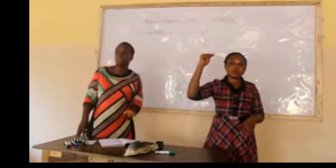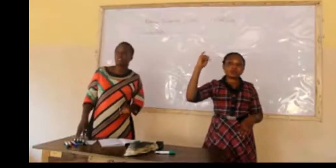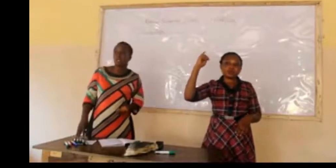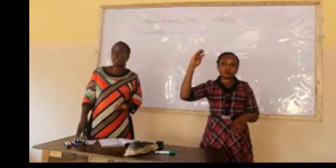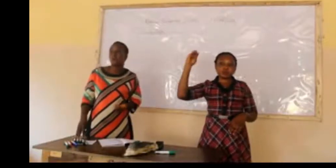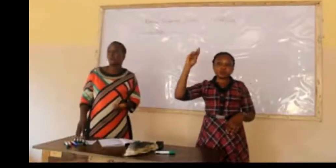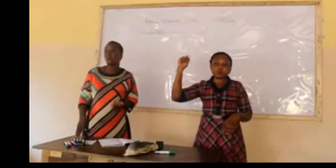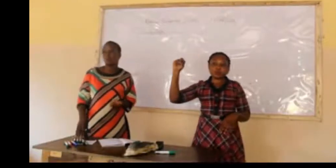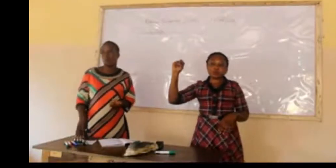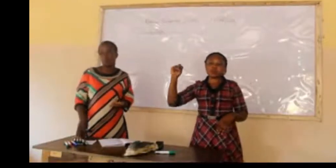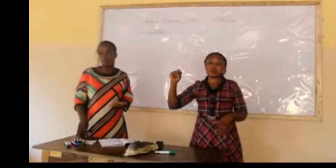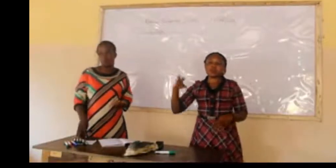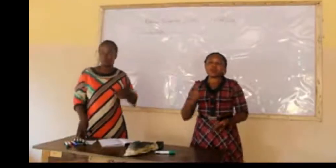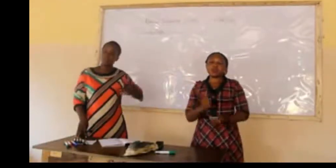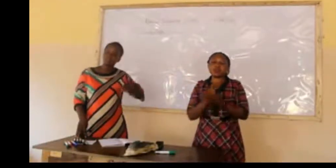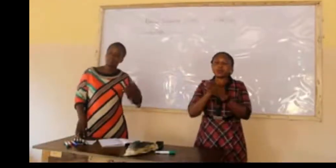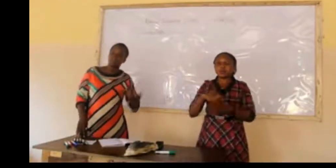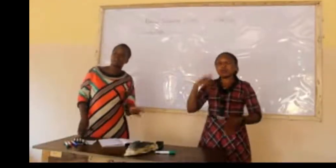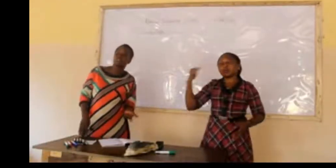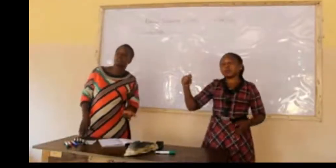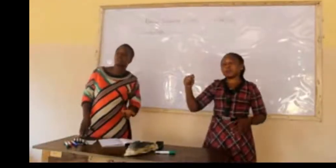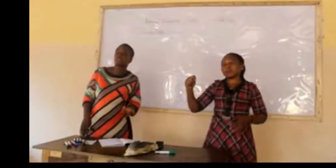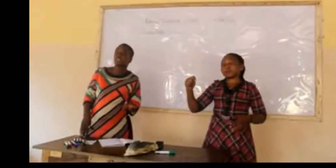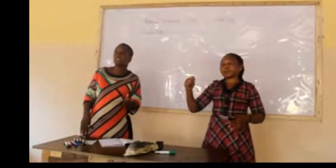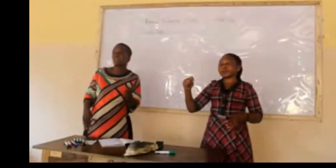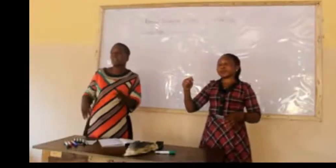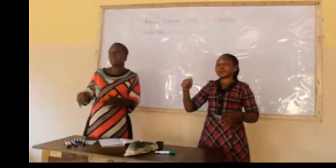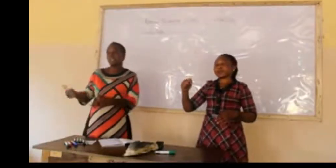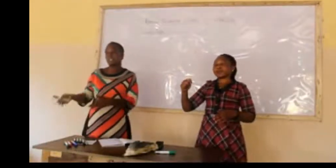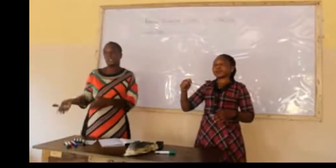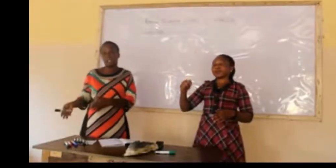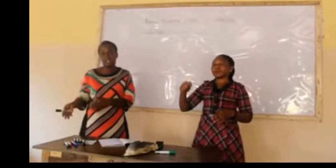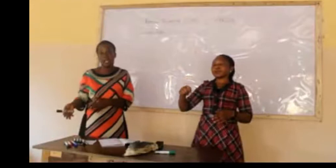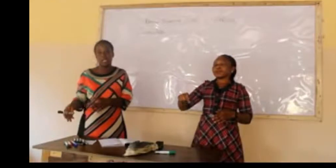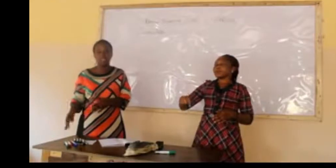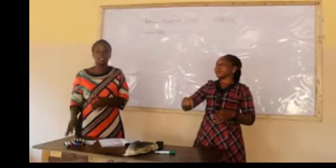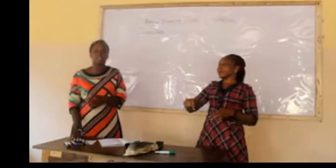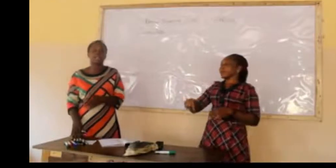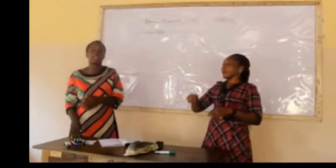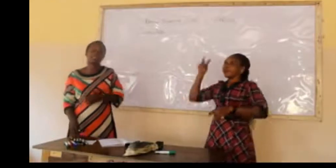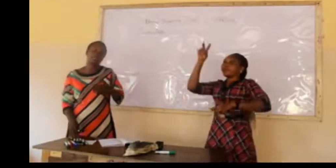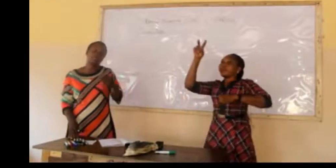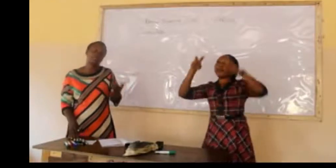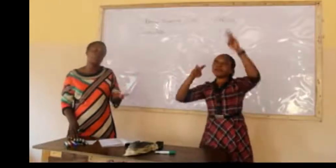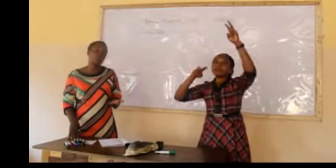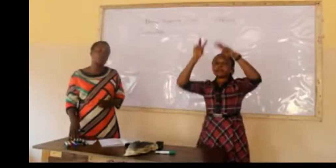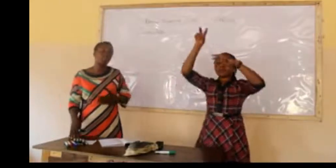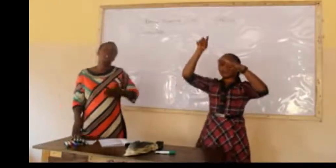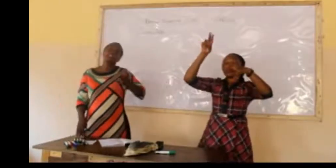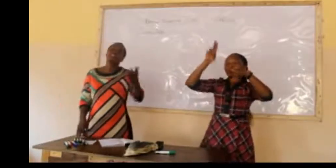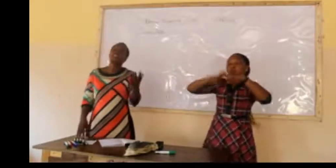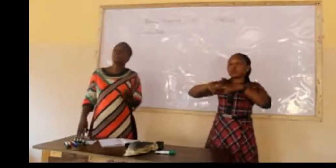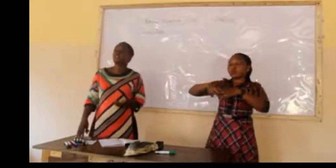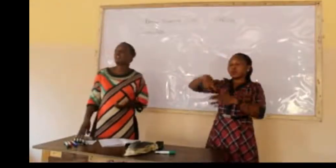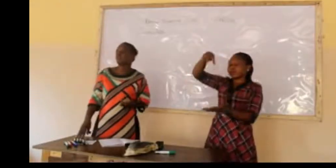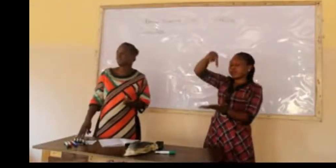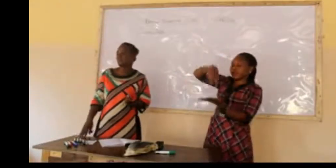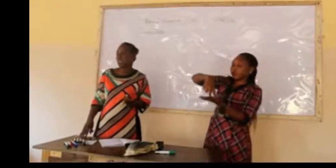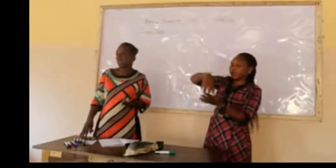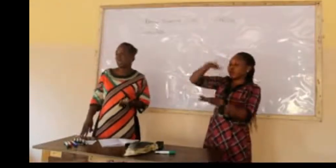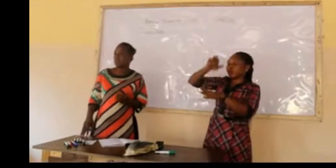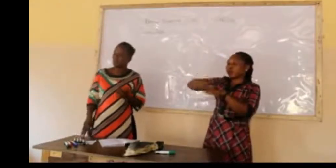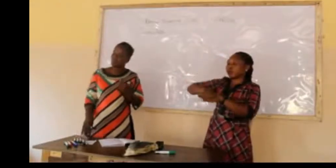a vertical wall. Because there is friction between the ground and the ladder is able to lean on